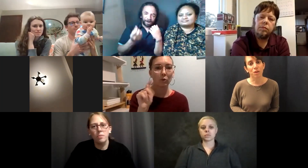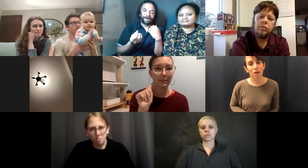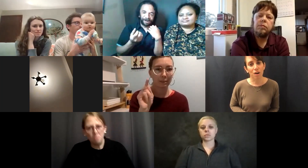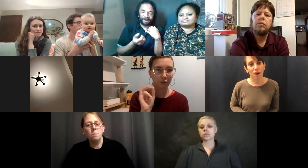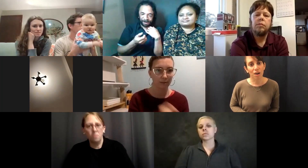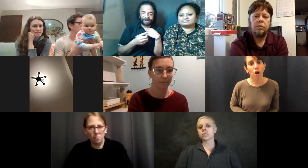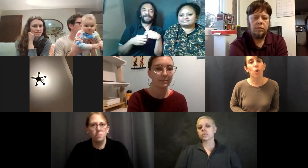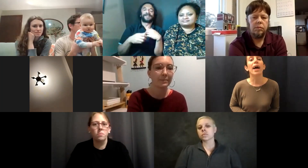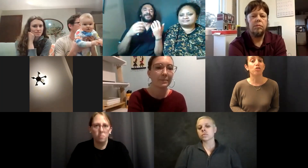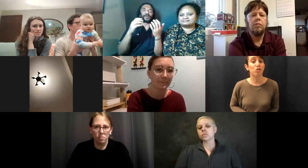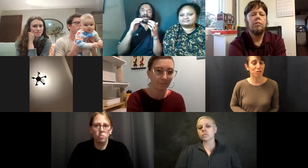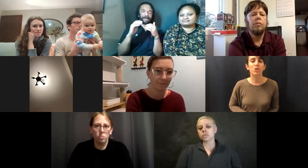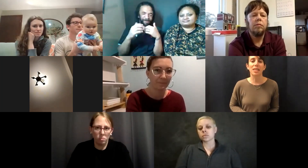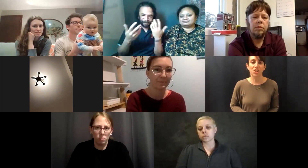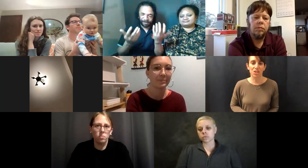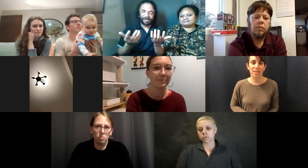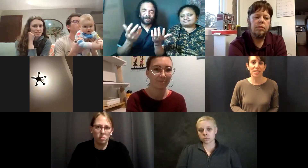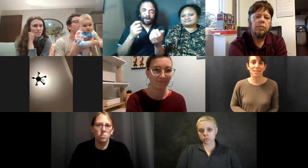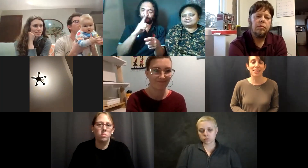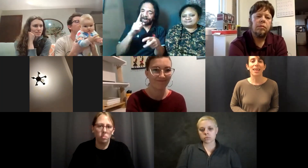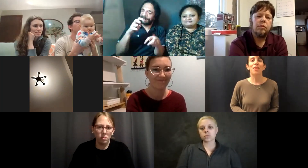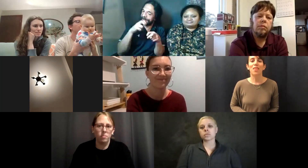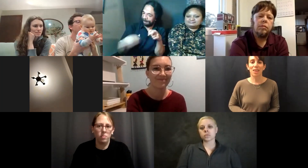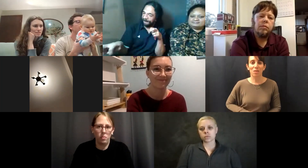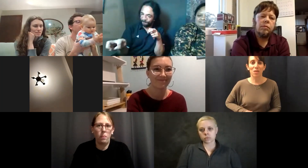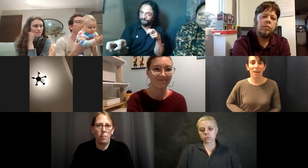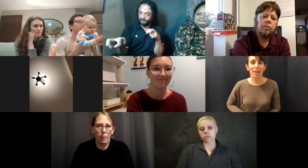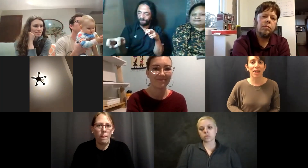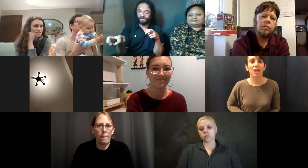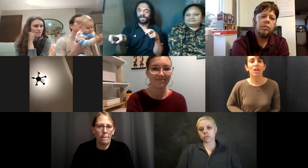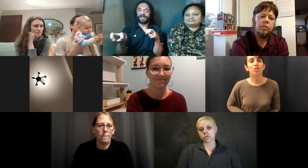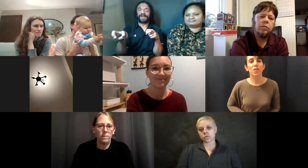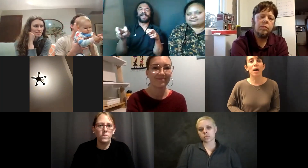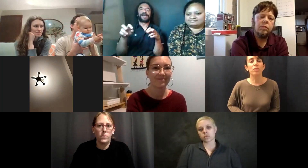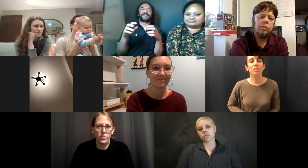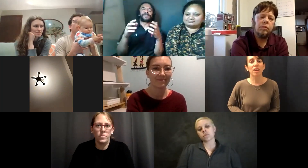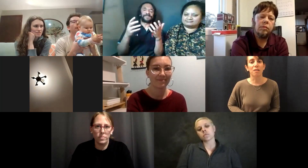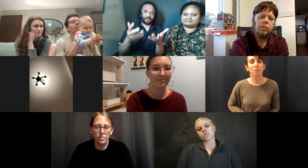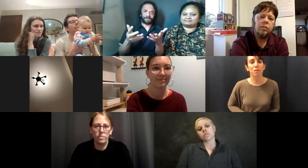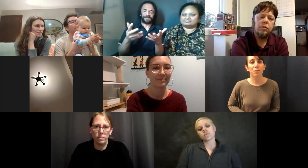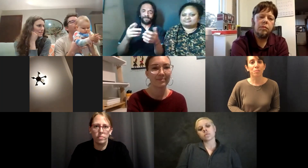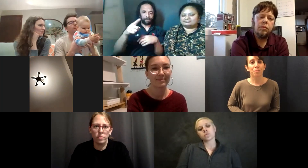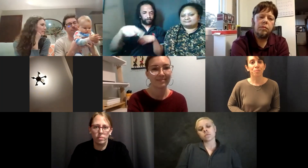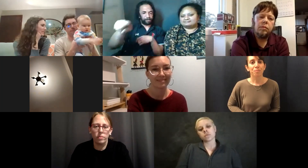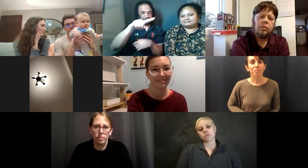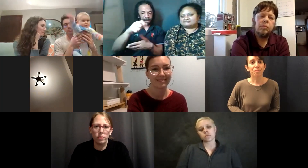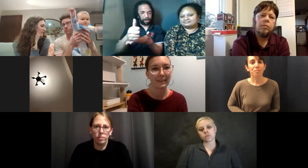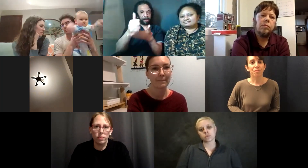transitioning from the car, and transportation needs. Thank you, Annie. So that was tough.